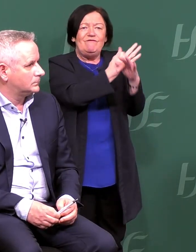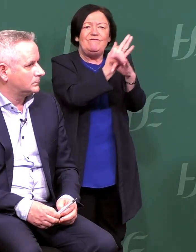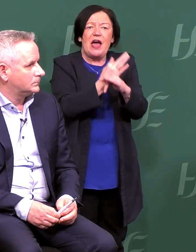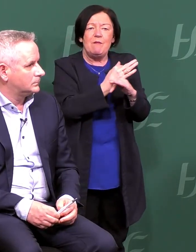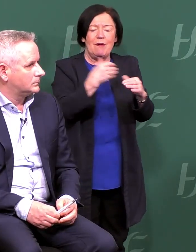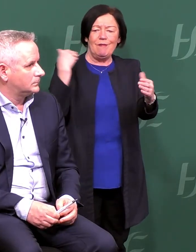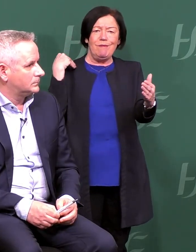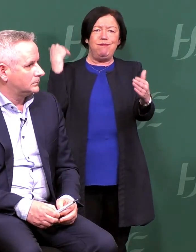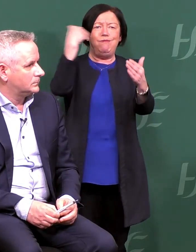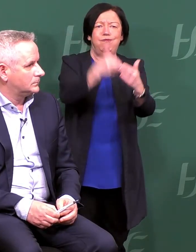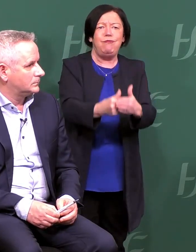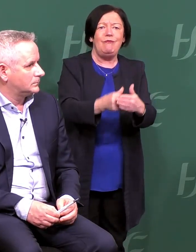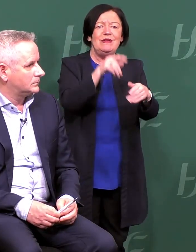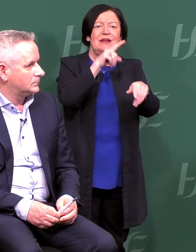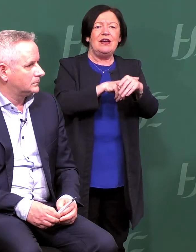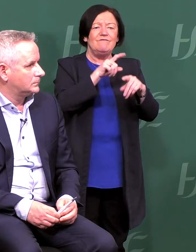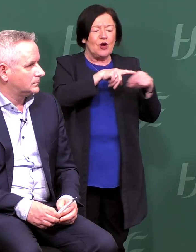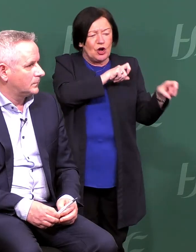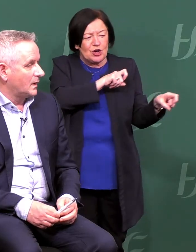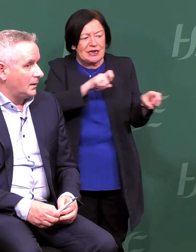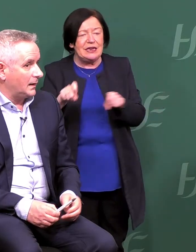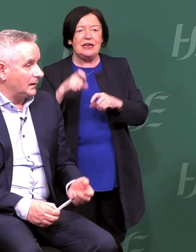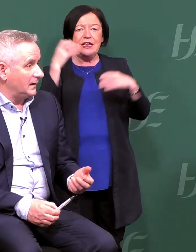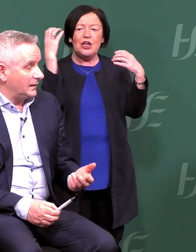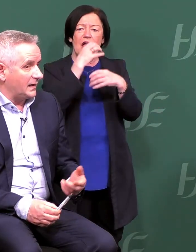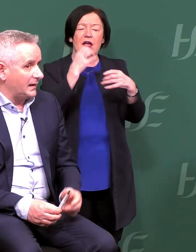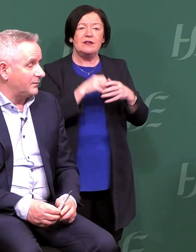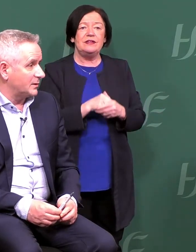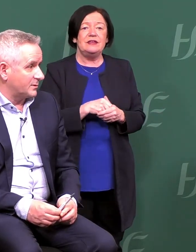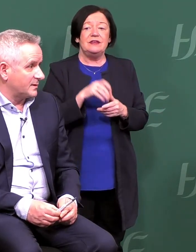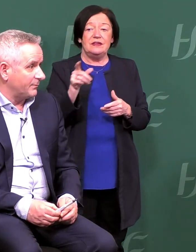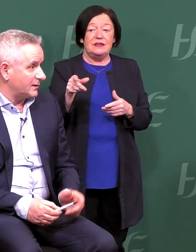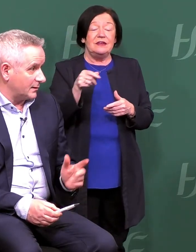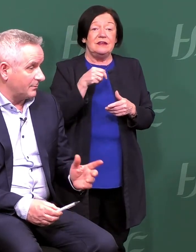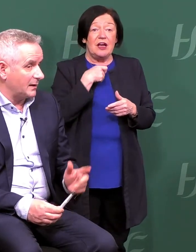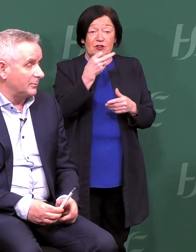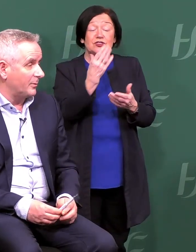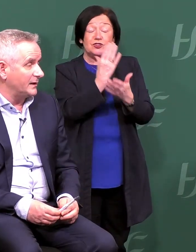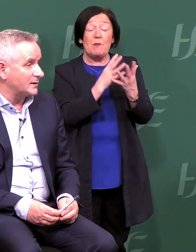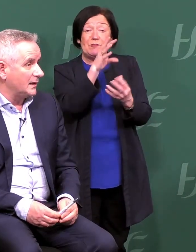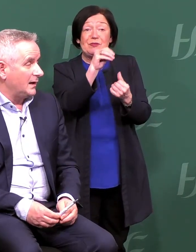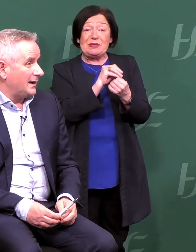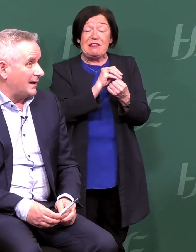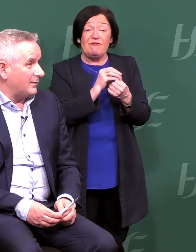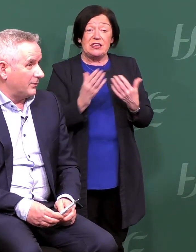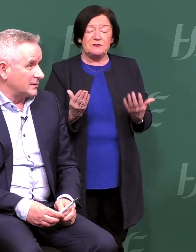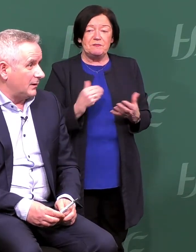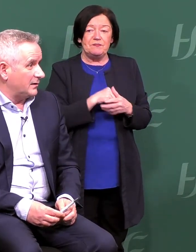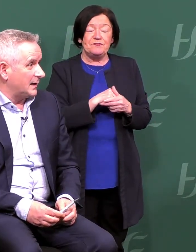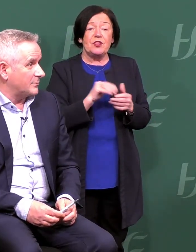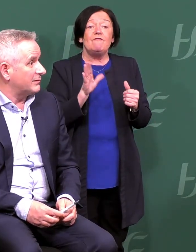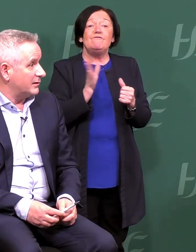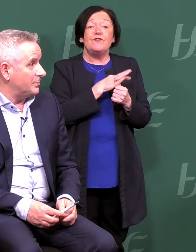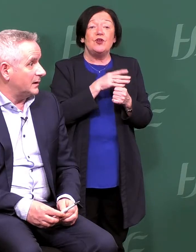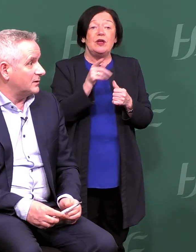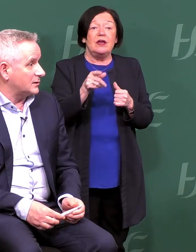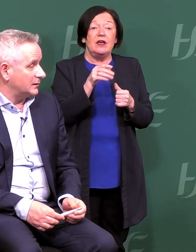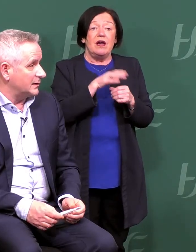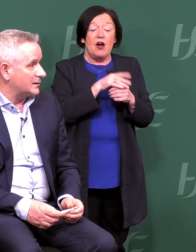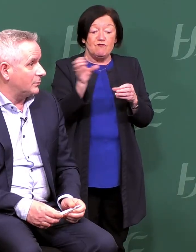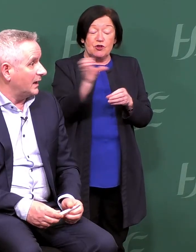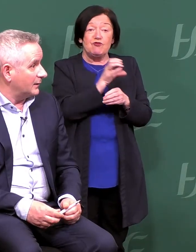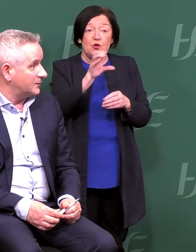a long period of time for continuity of care. Yeah, let Anne give some specifics, just to make a couple of points. First of all, in terms of recruitment